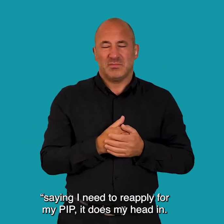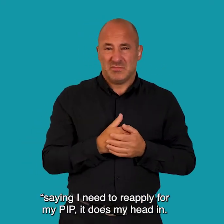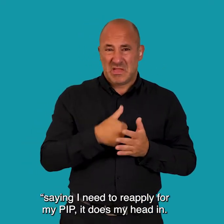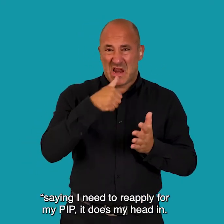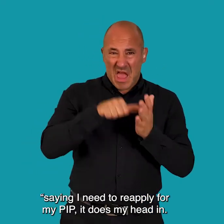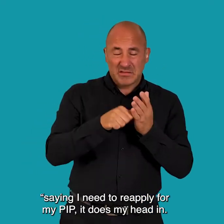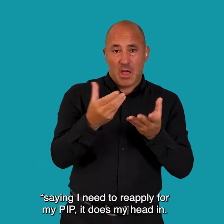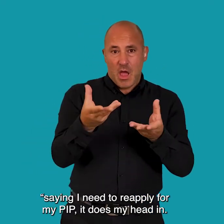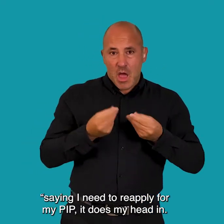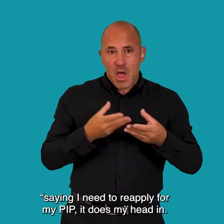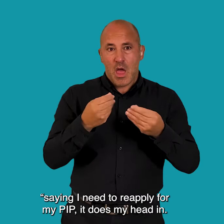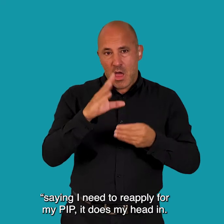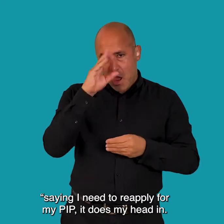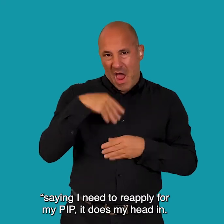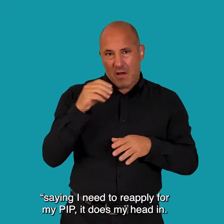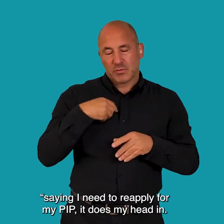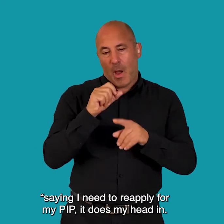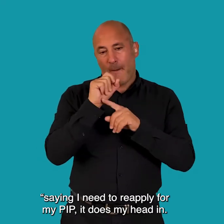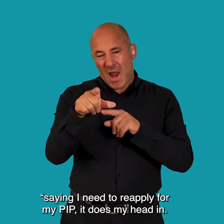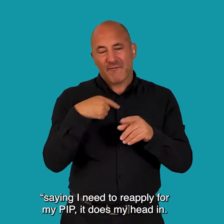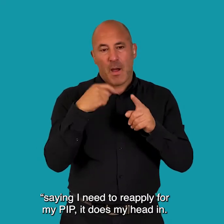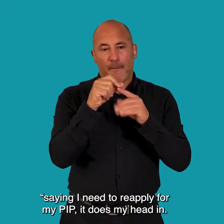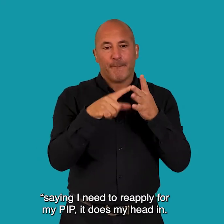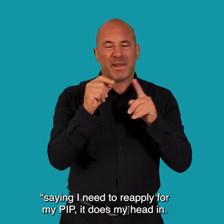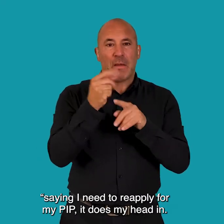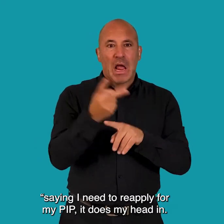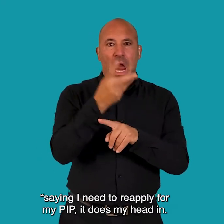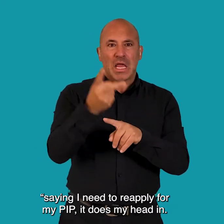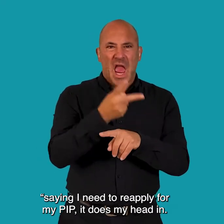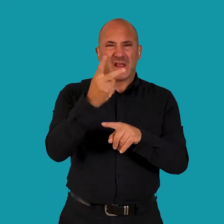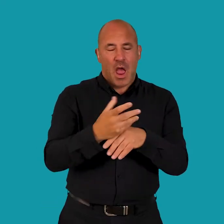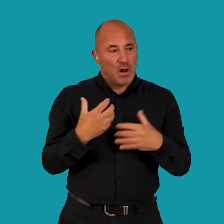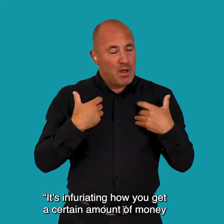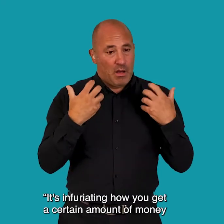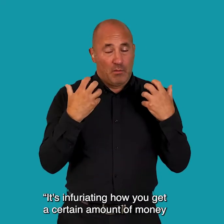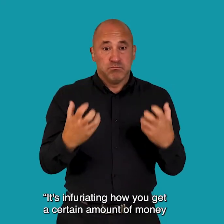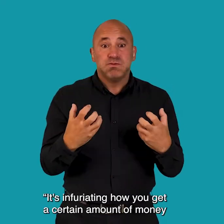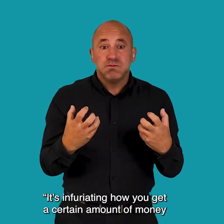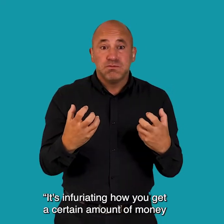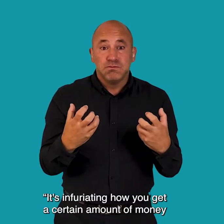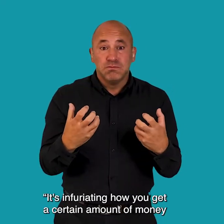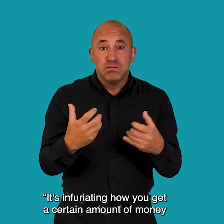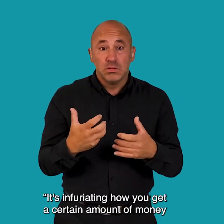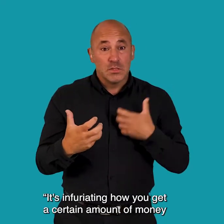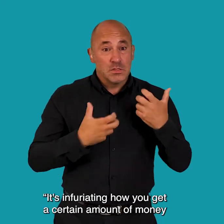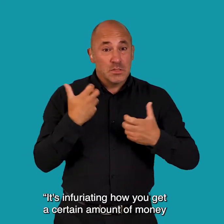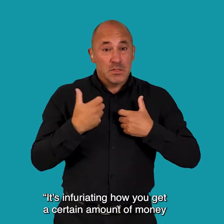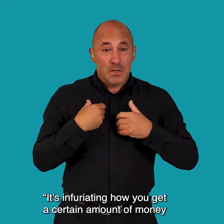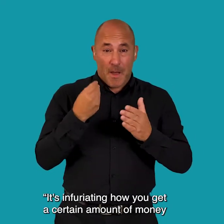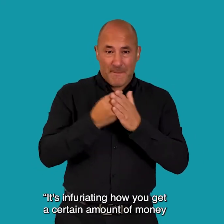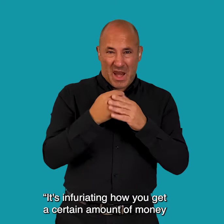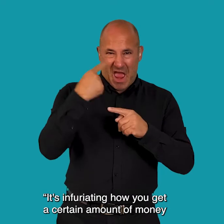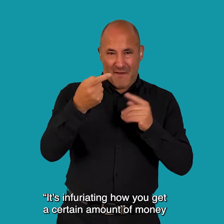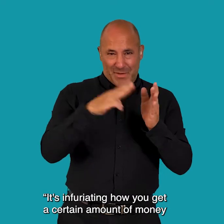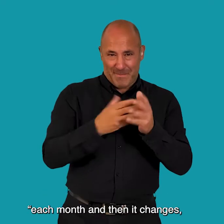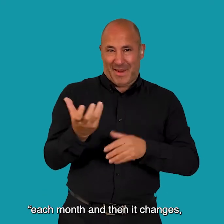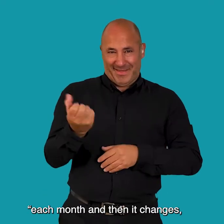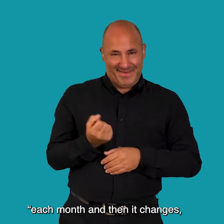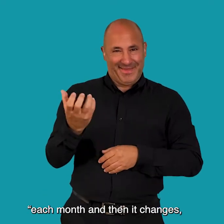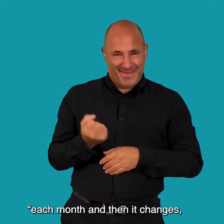to reapply for my PIP. It does my head in. It's infuriating how you get a certain amount of money each month,